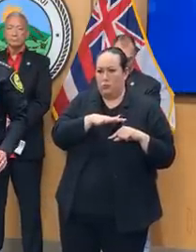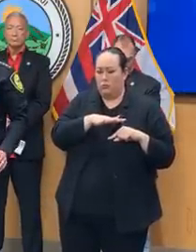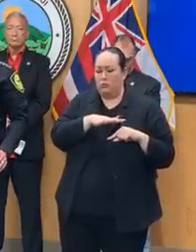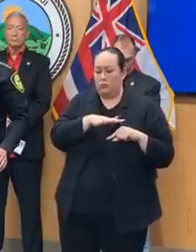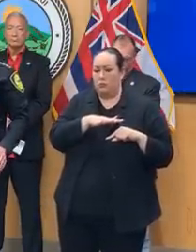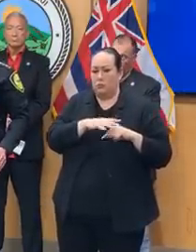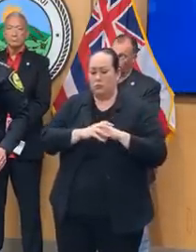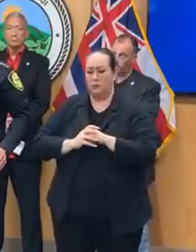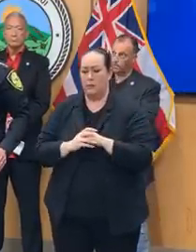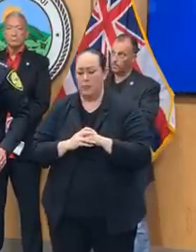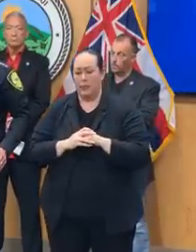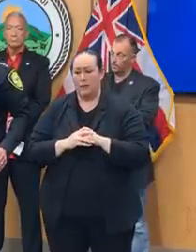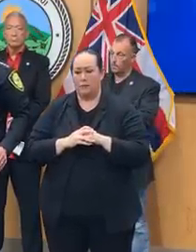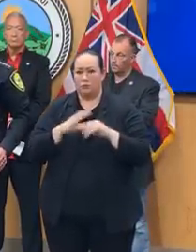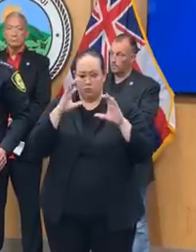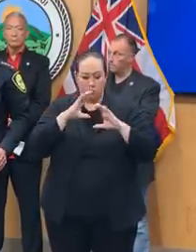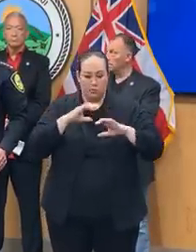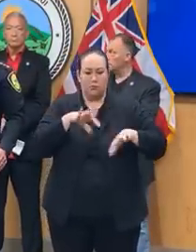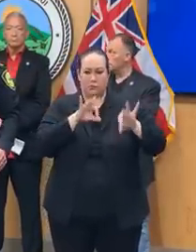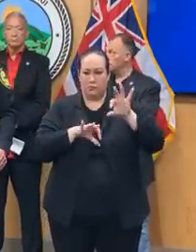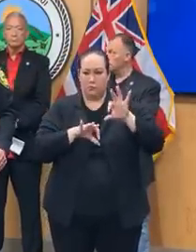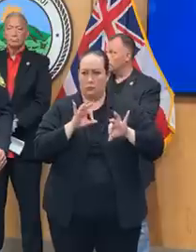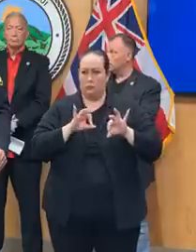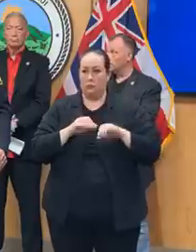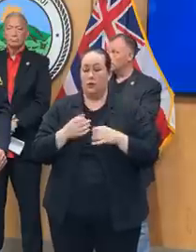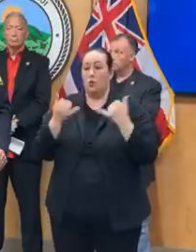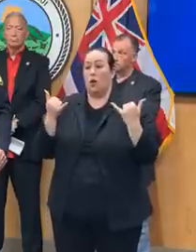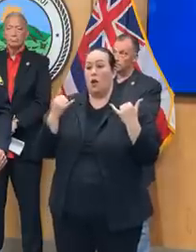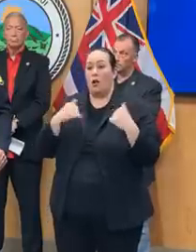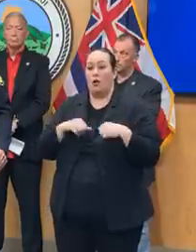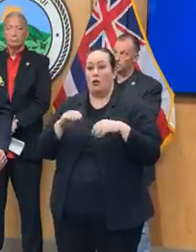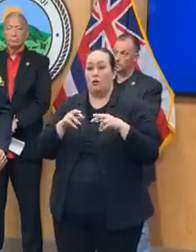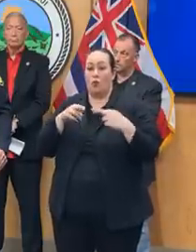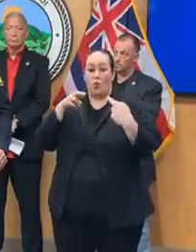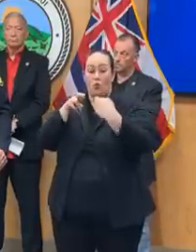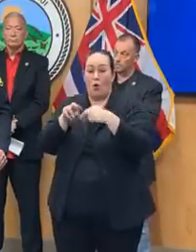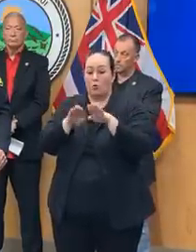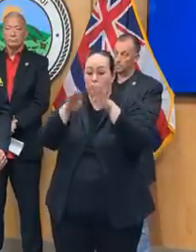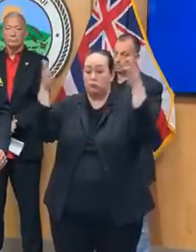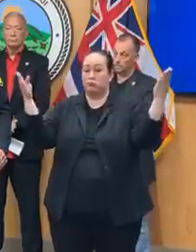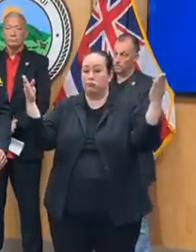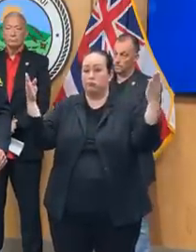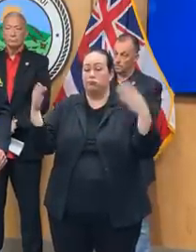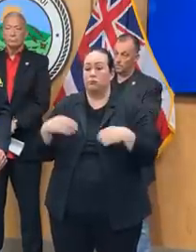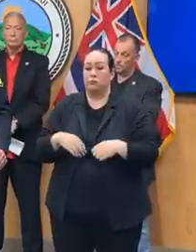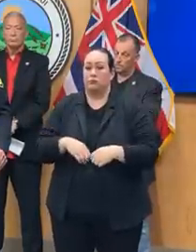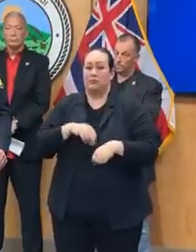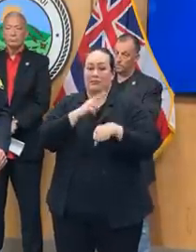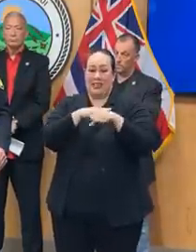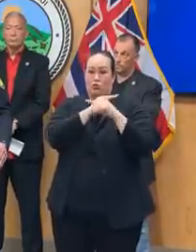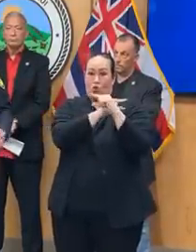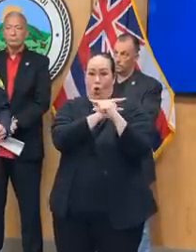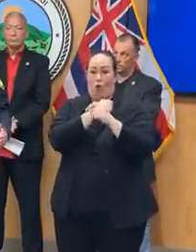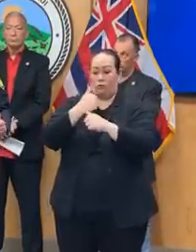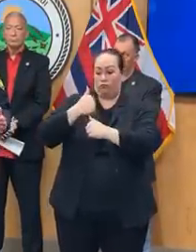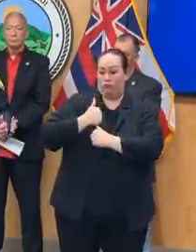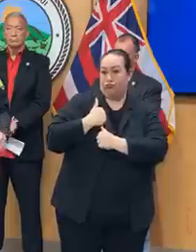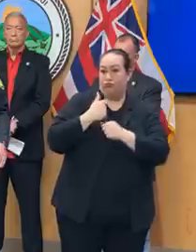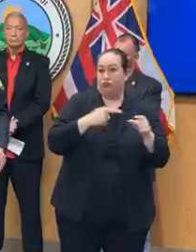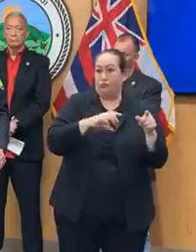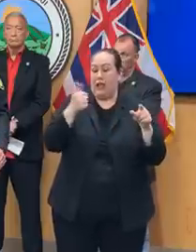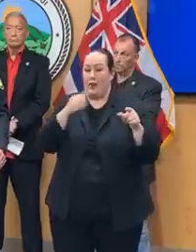road, because of the incredible efforts of the National Guard and the other forces that are here, as well as